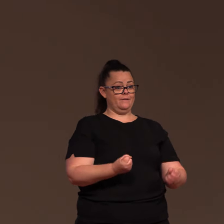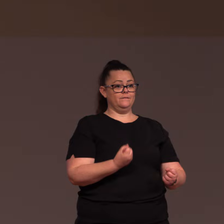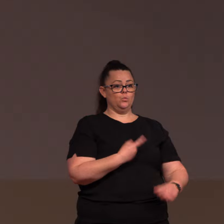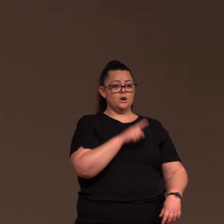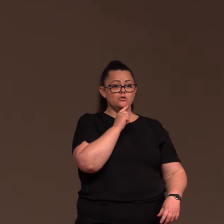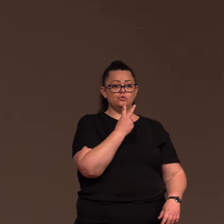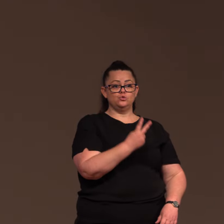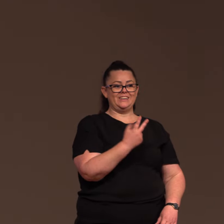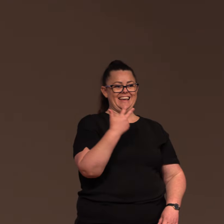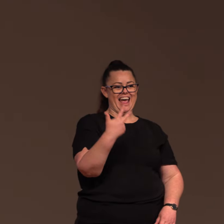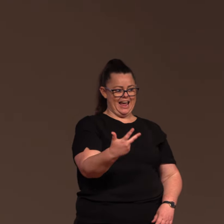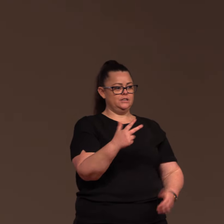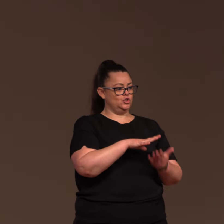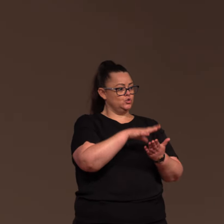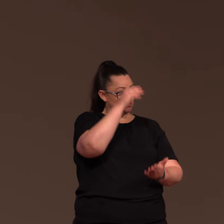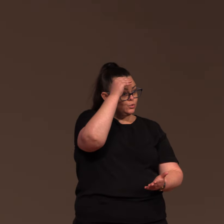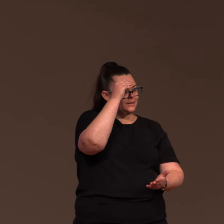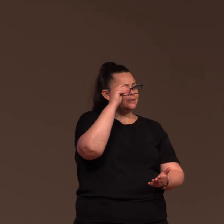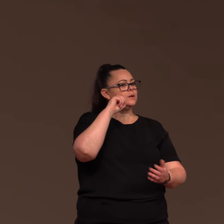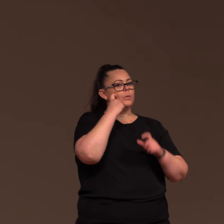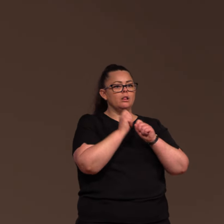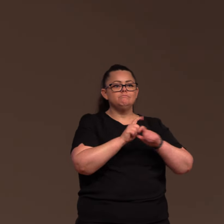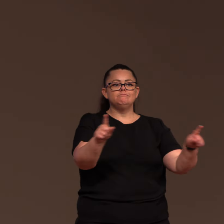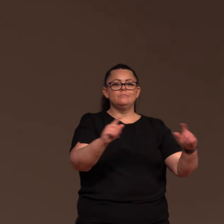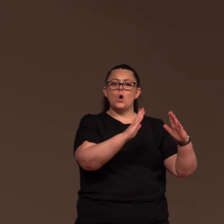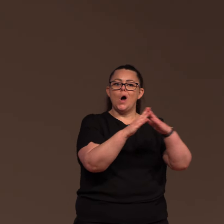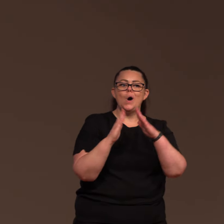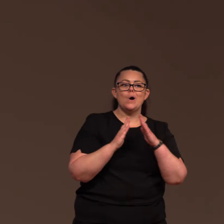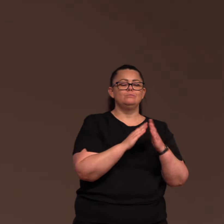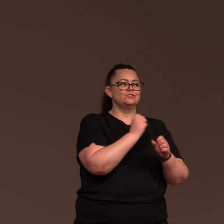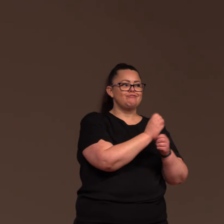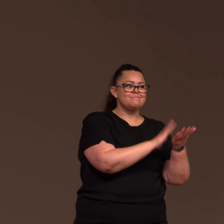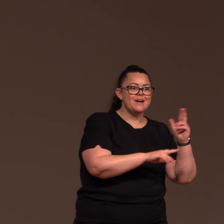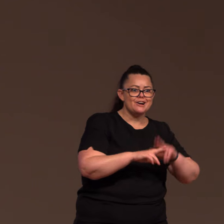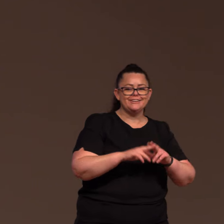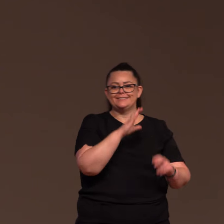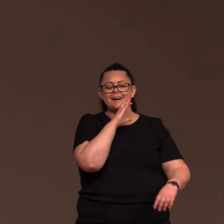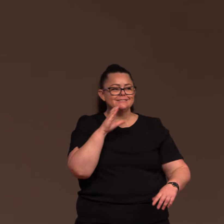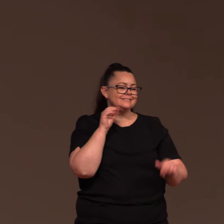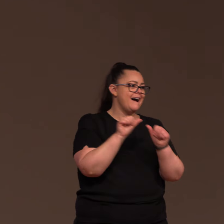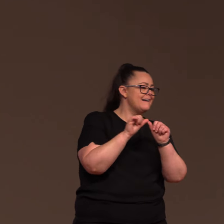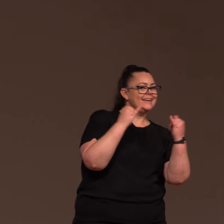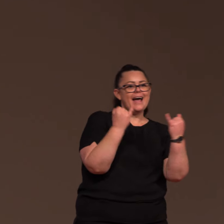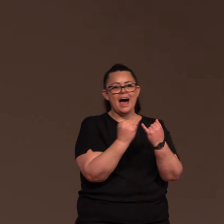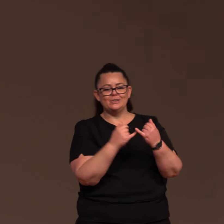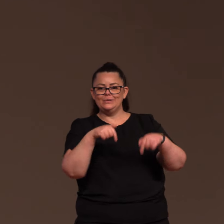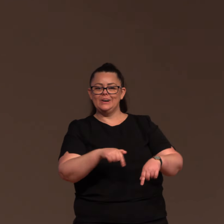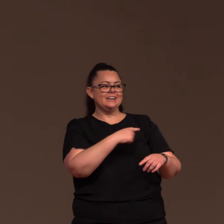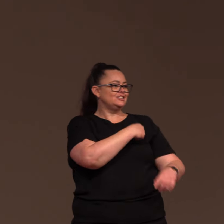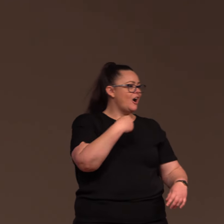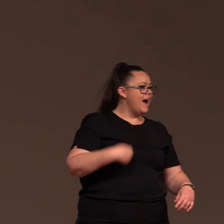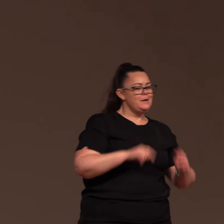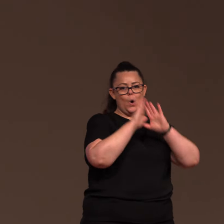be in 128 homes. It'll be sent to grandparents, to cousins, to aunties, to uncles. It'll go to India and China and right across the